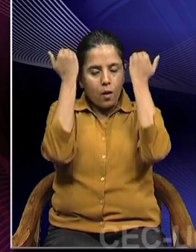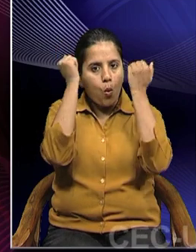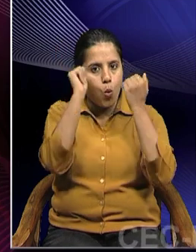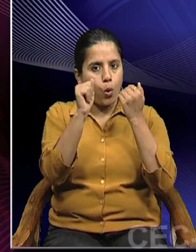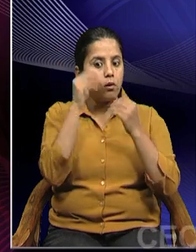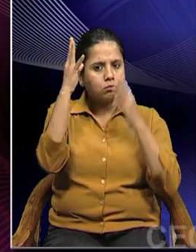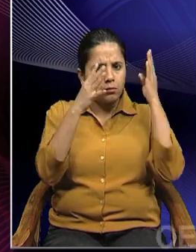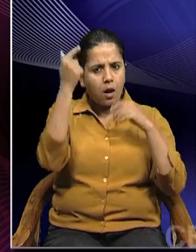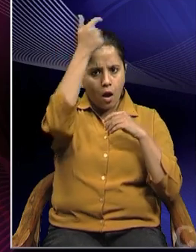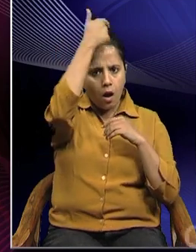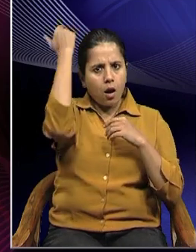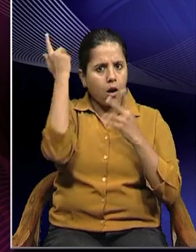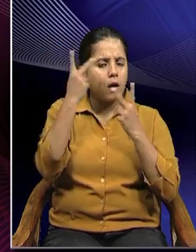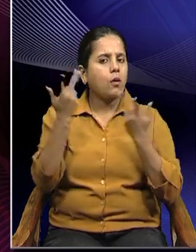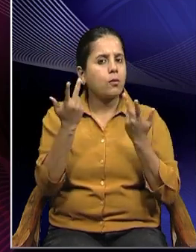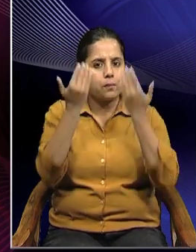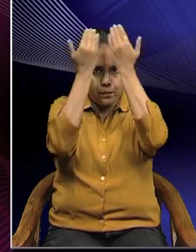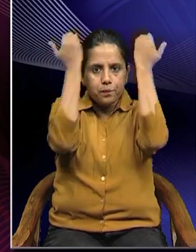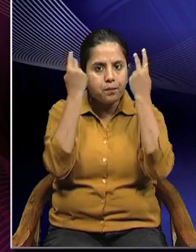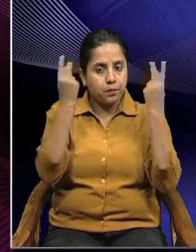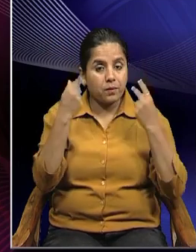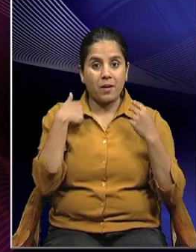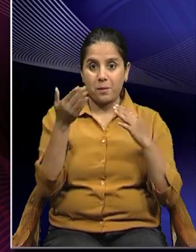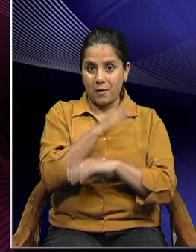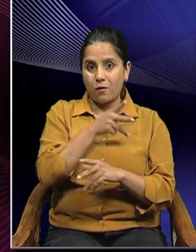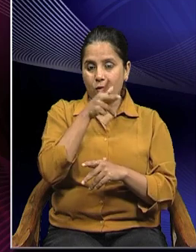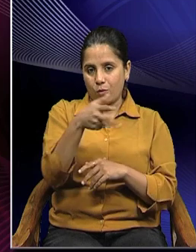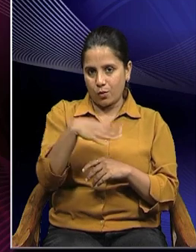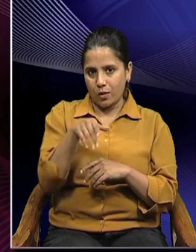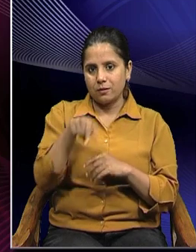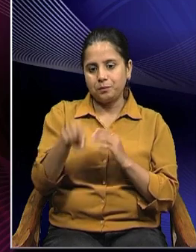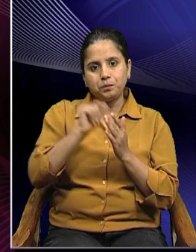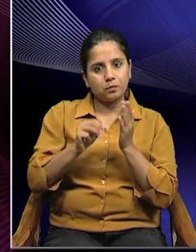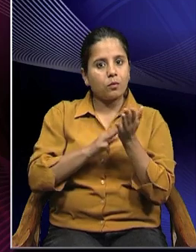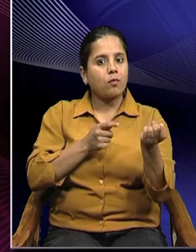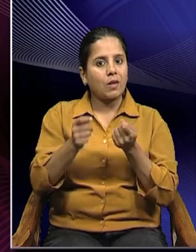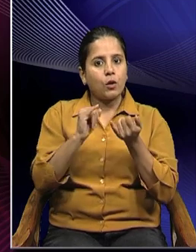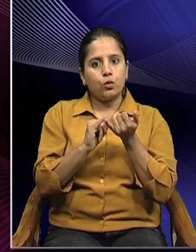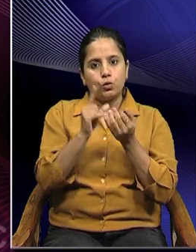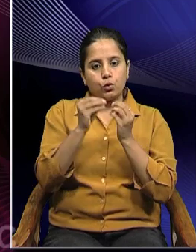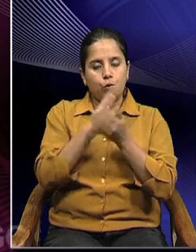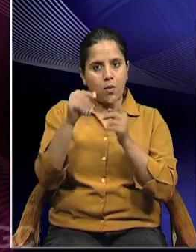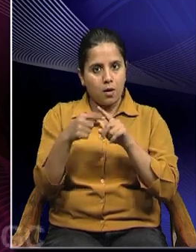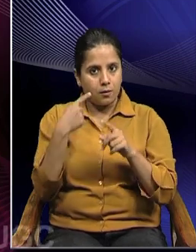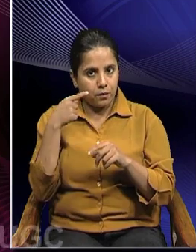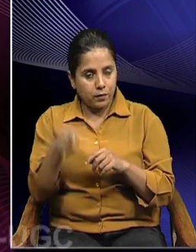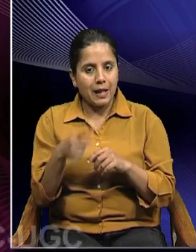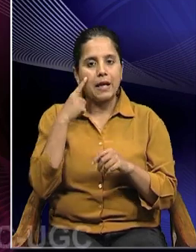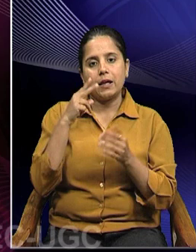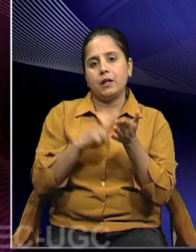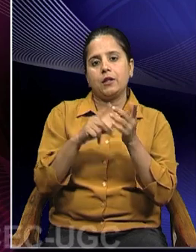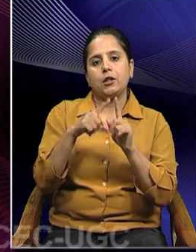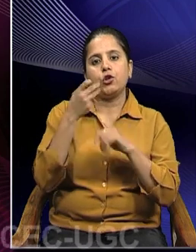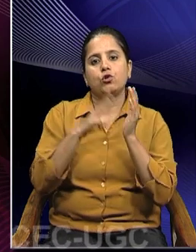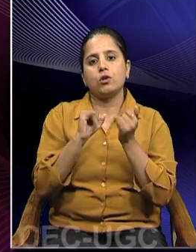creativity. And I already told you about management Subhashitani, and now we will talk about development of indigenous management, the